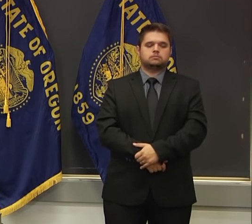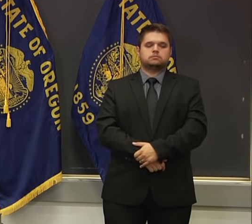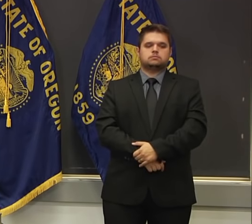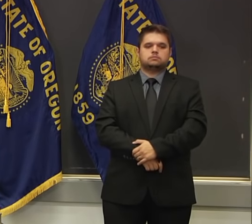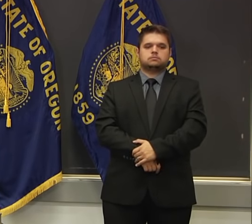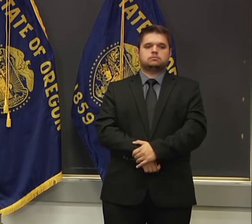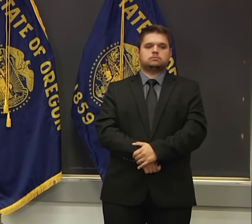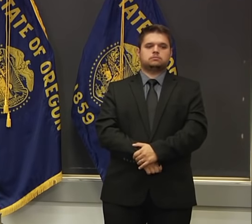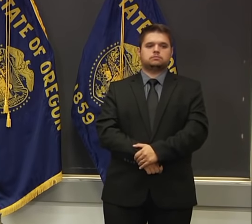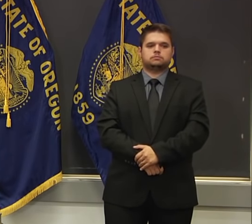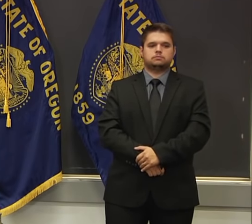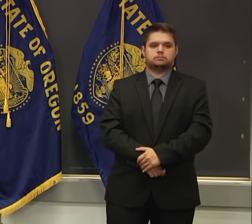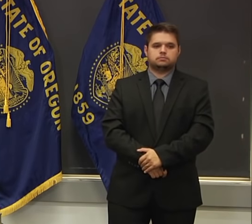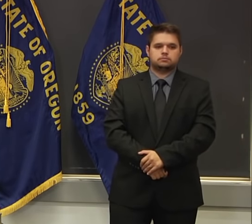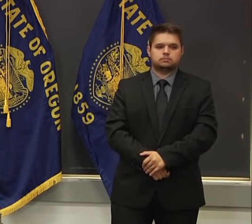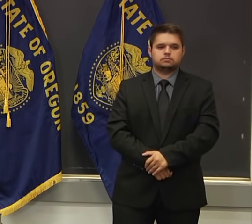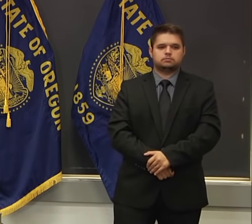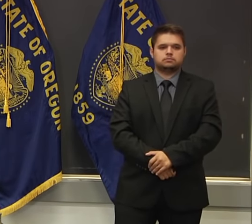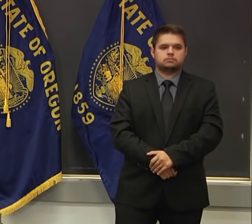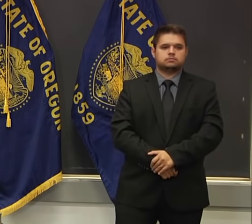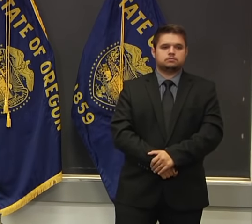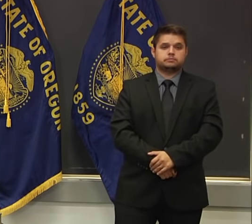very limited, we don't have